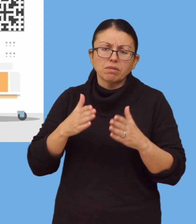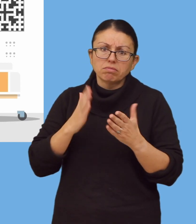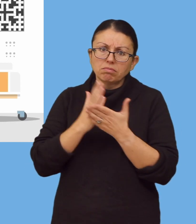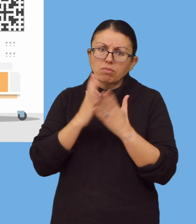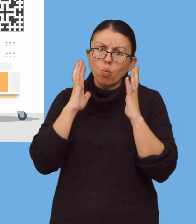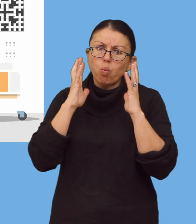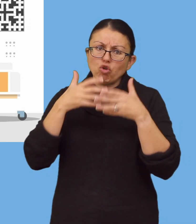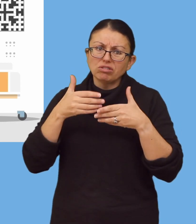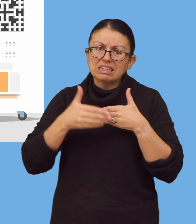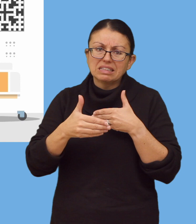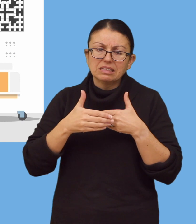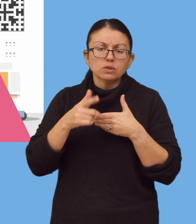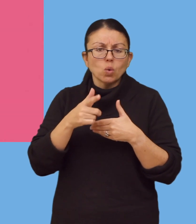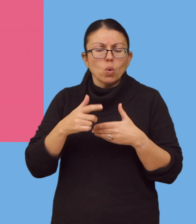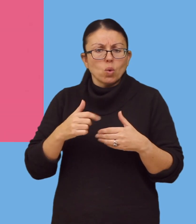quicker.